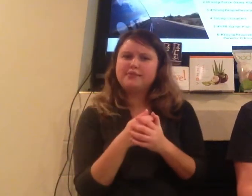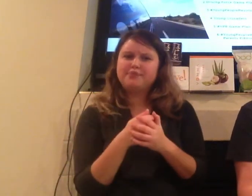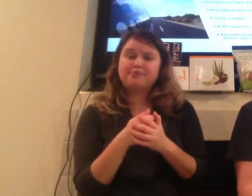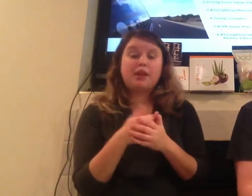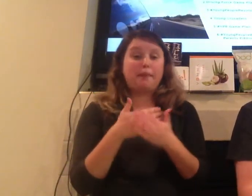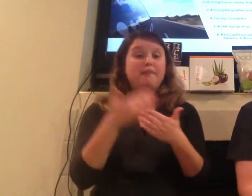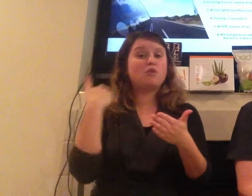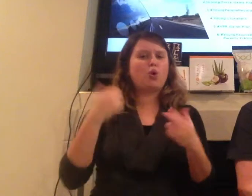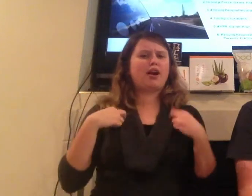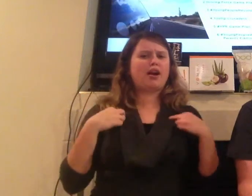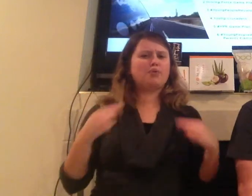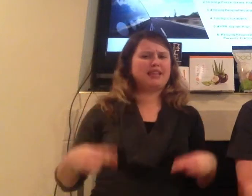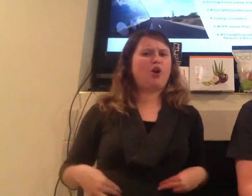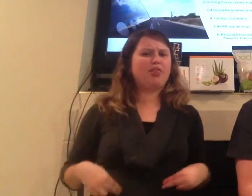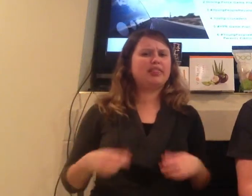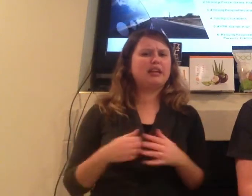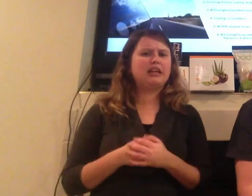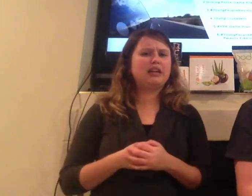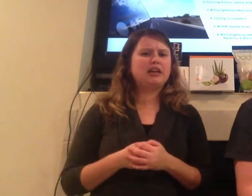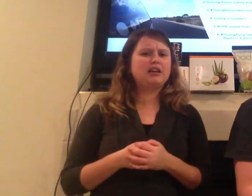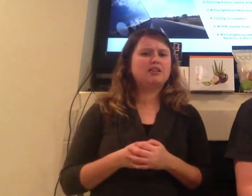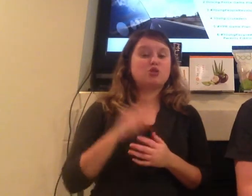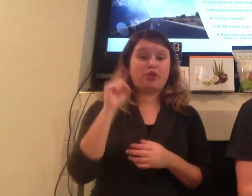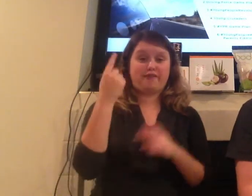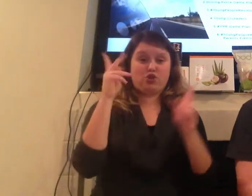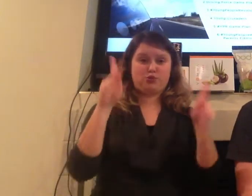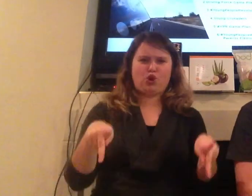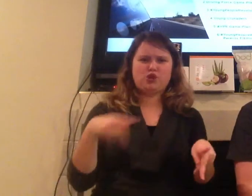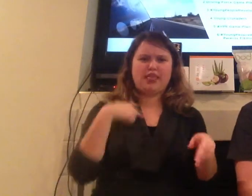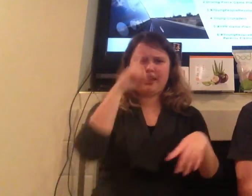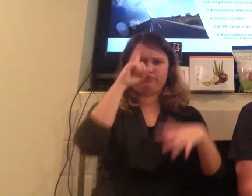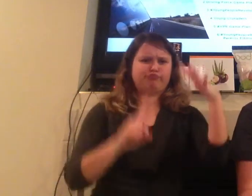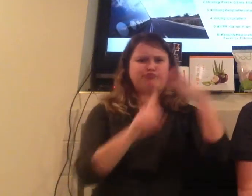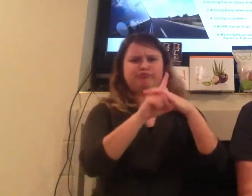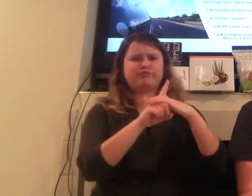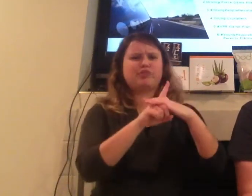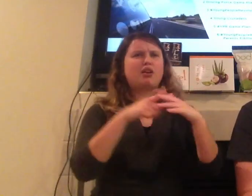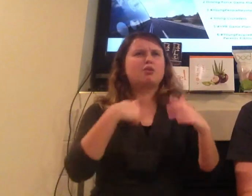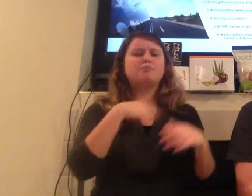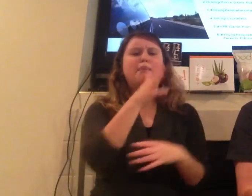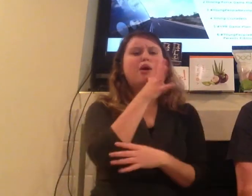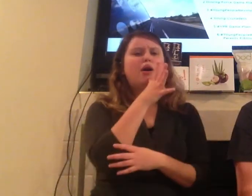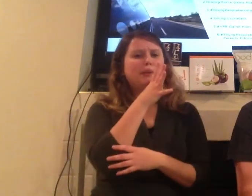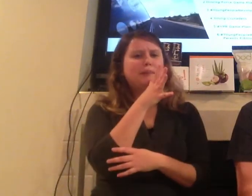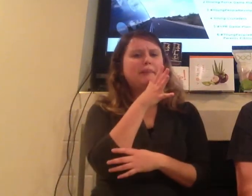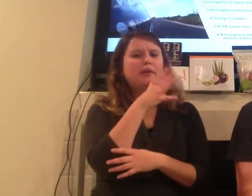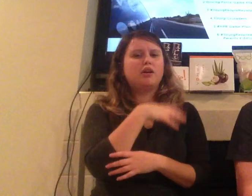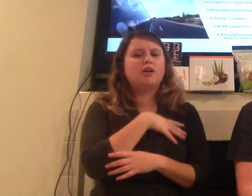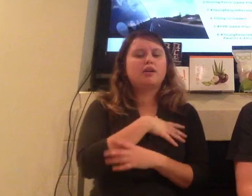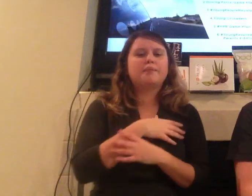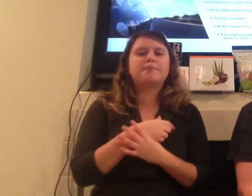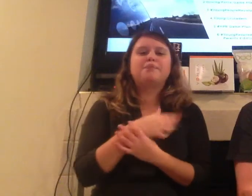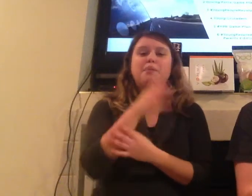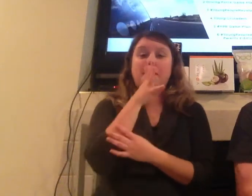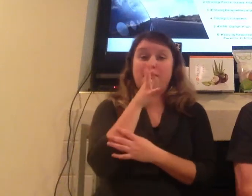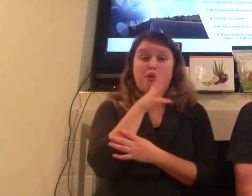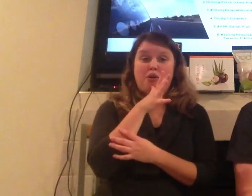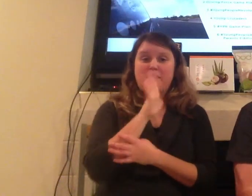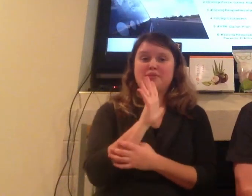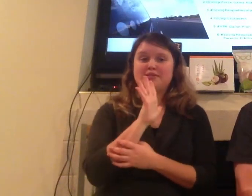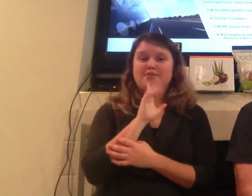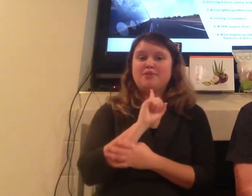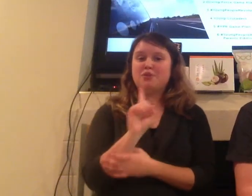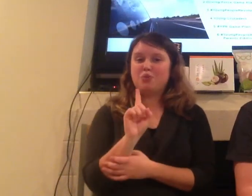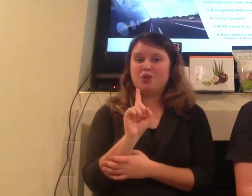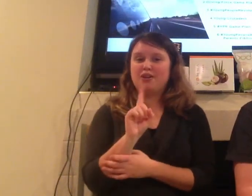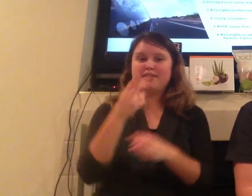healthy. So the first person that came to my mind was my mom. You see, my mom is 51. Her name's